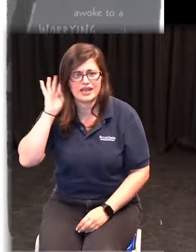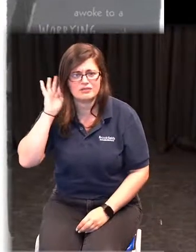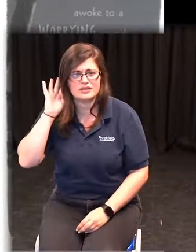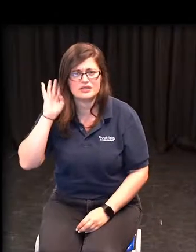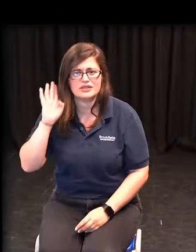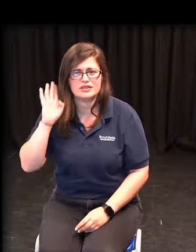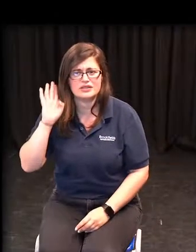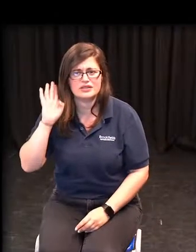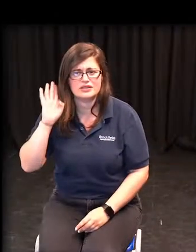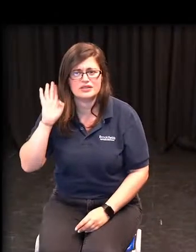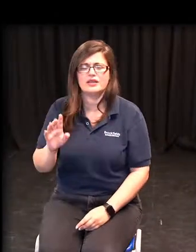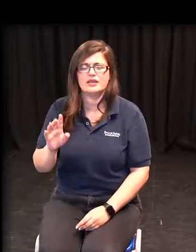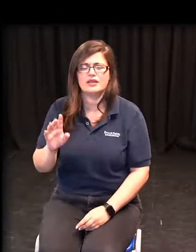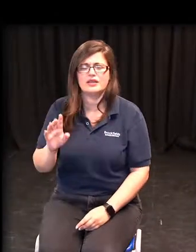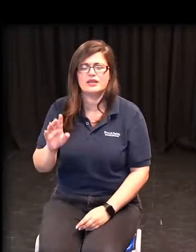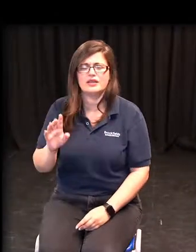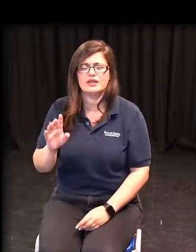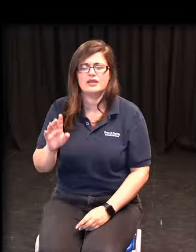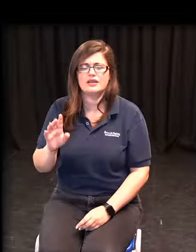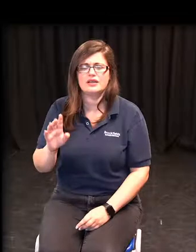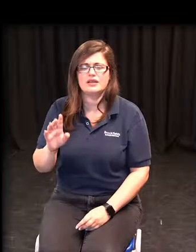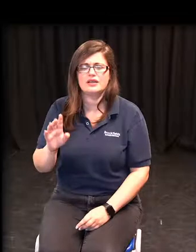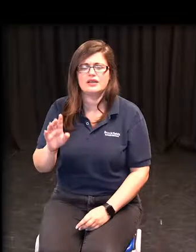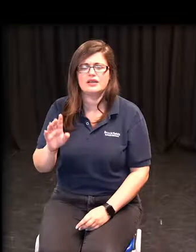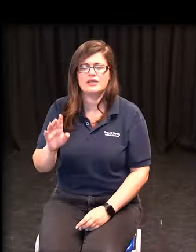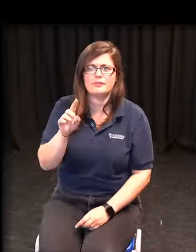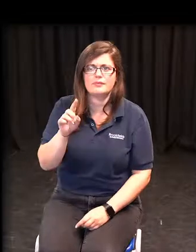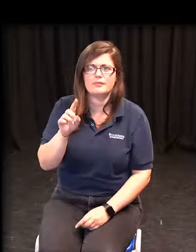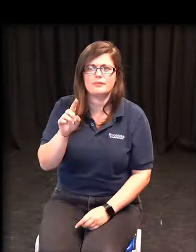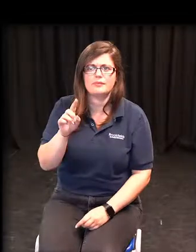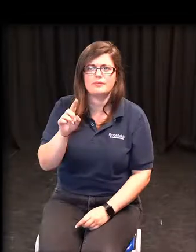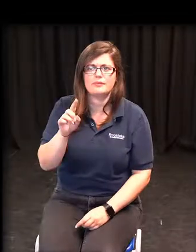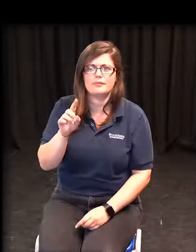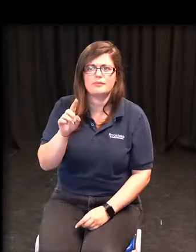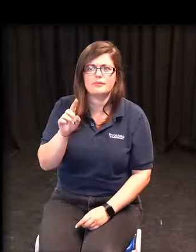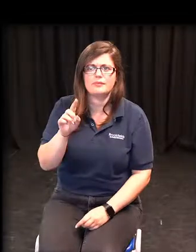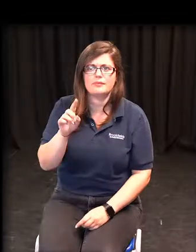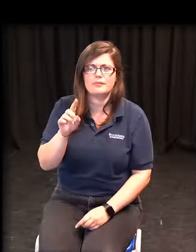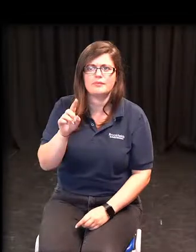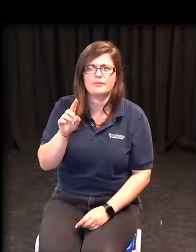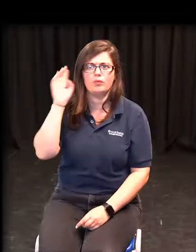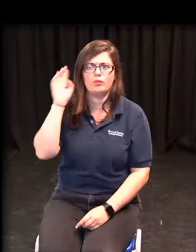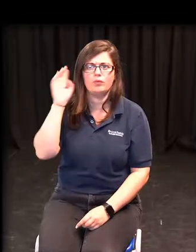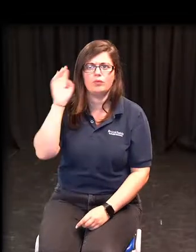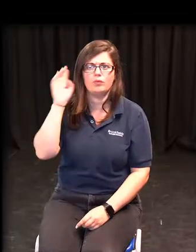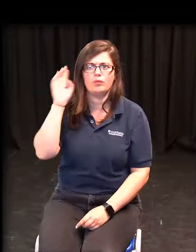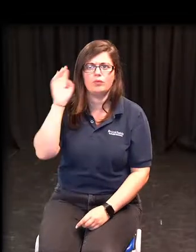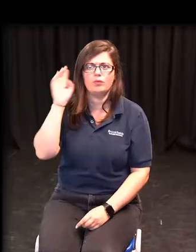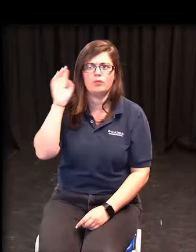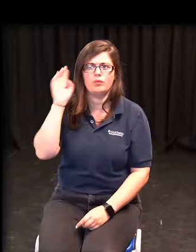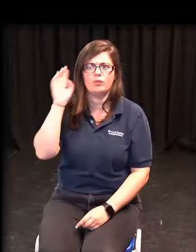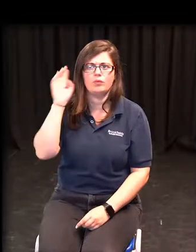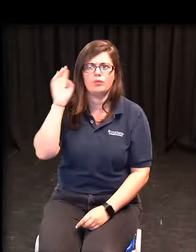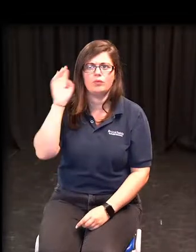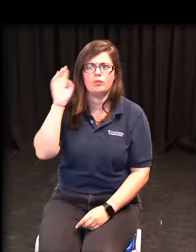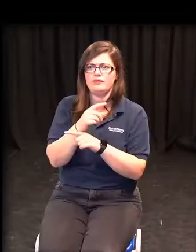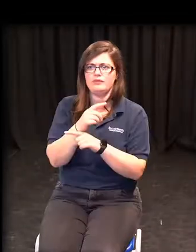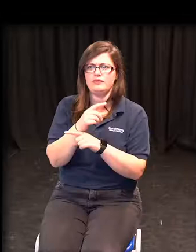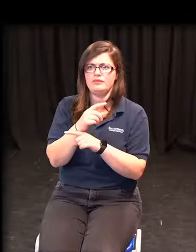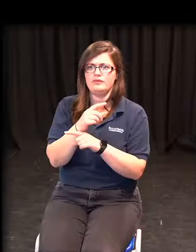sound. Tap, tap, tap, tap, the sound went. Well, this was a blow.